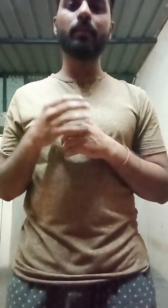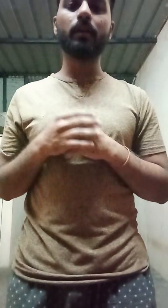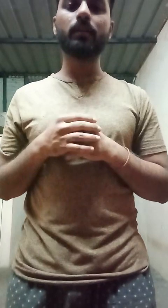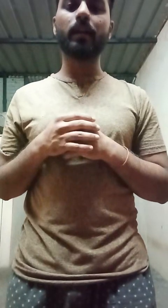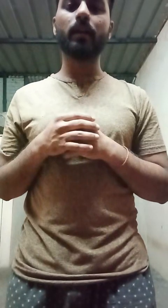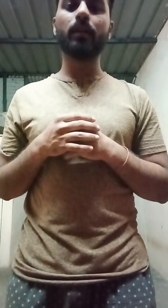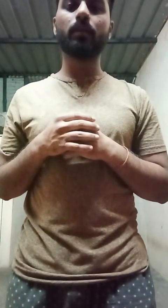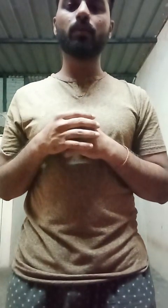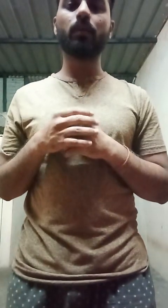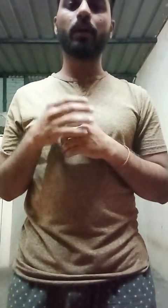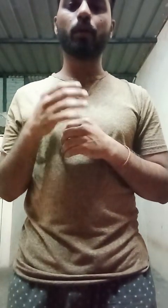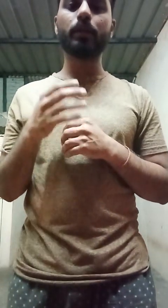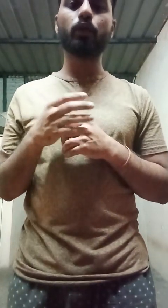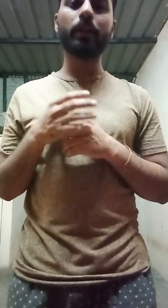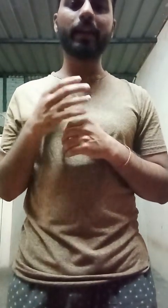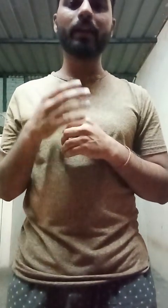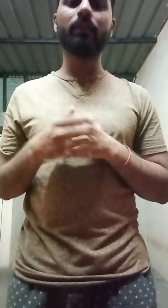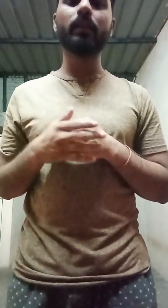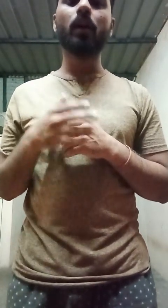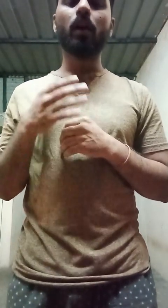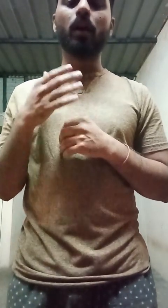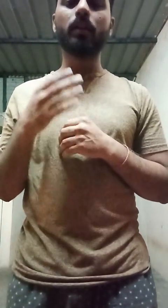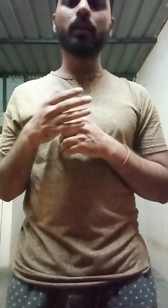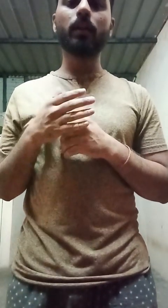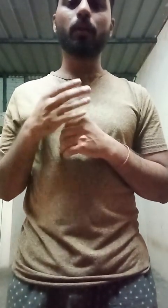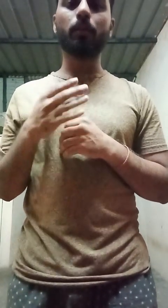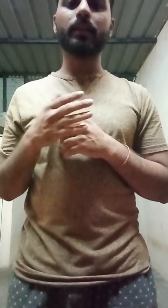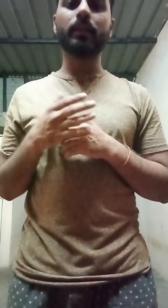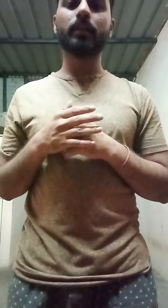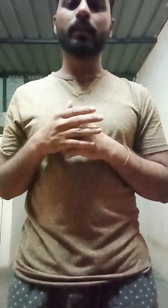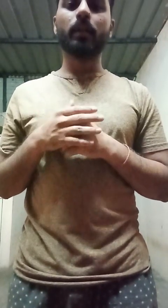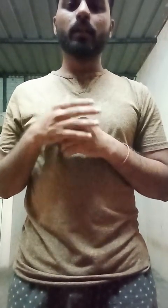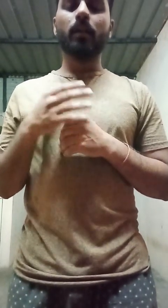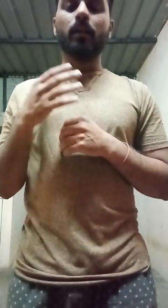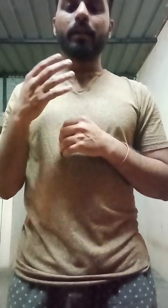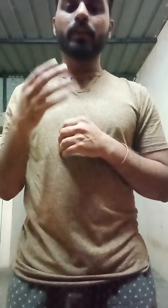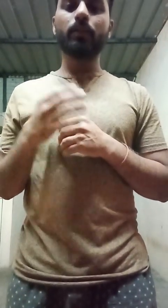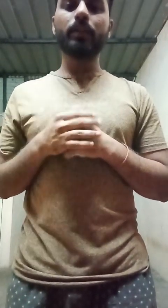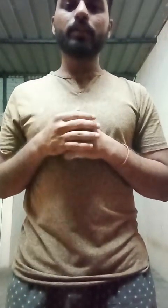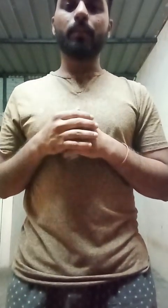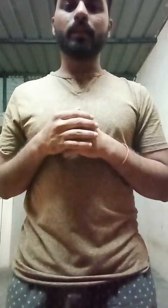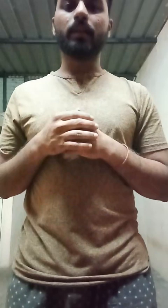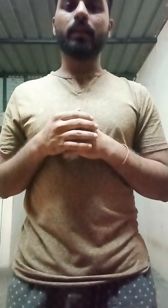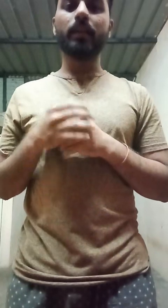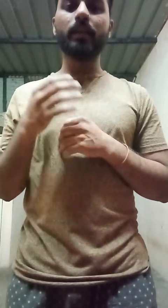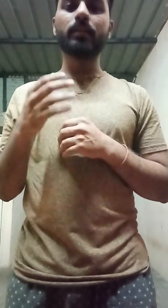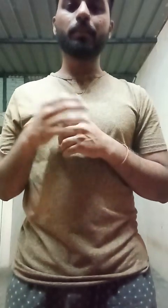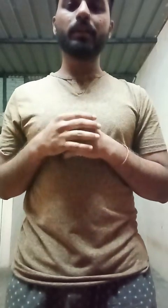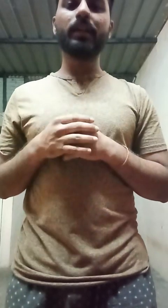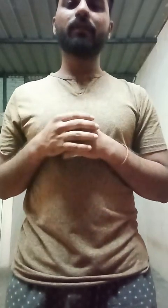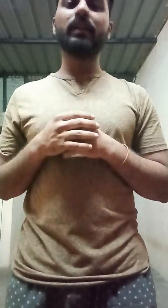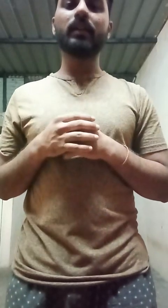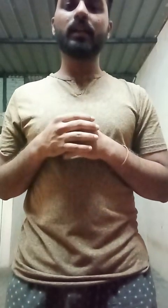enables to object to interact with other objects. Next one is method. There is a predefined class